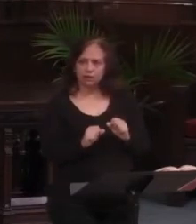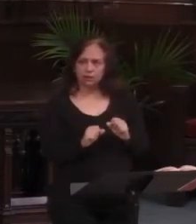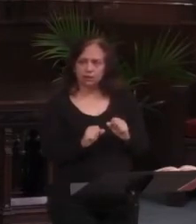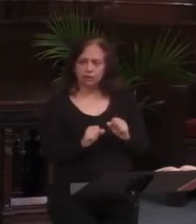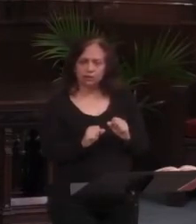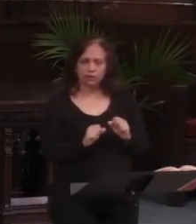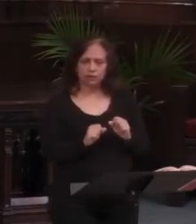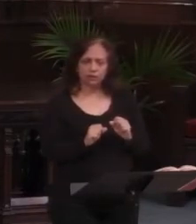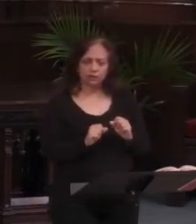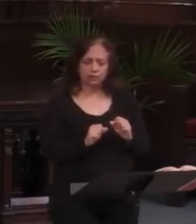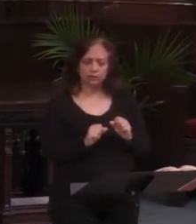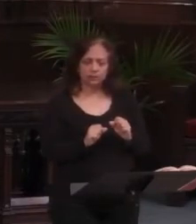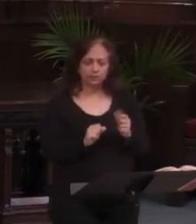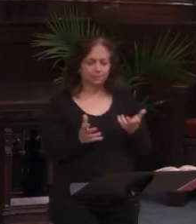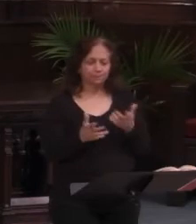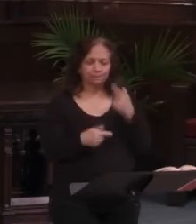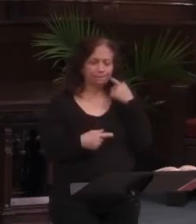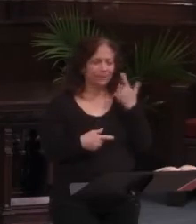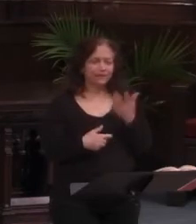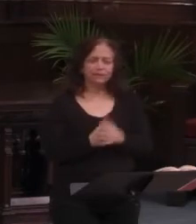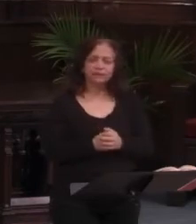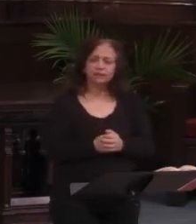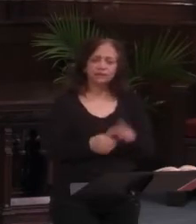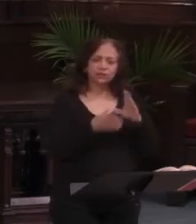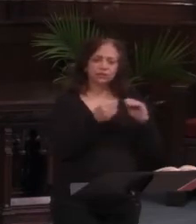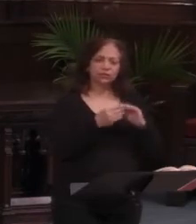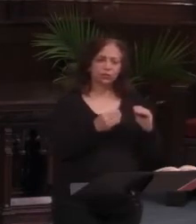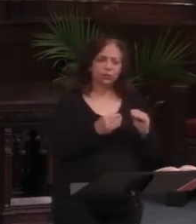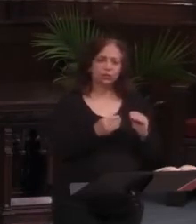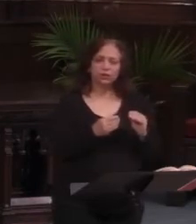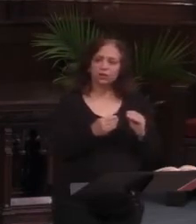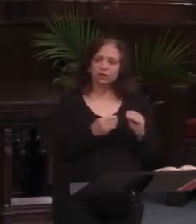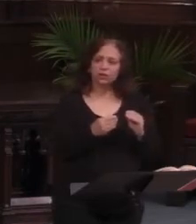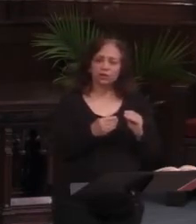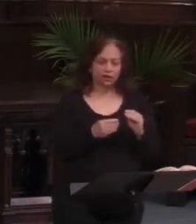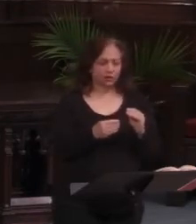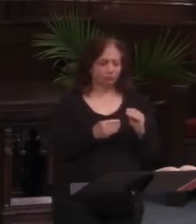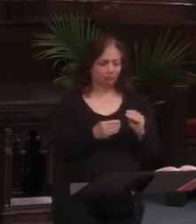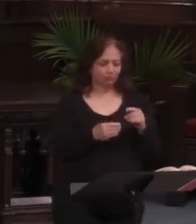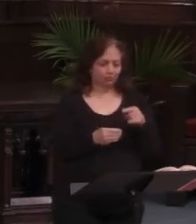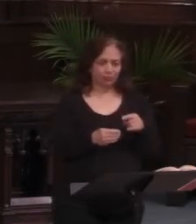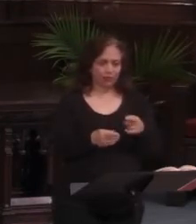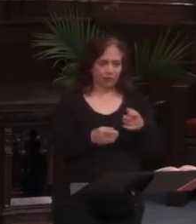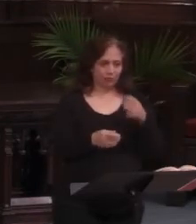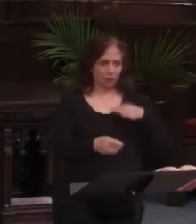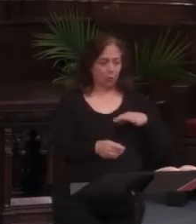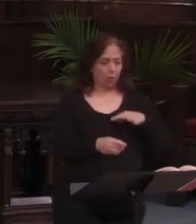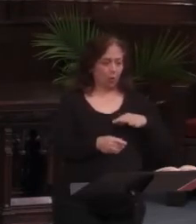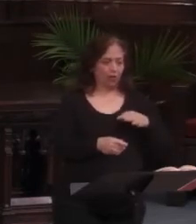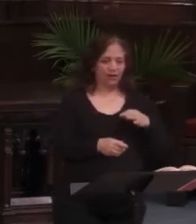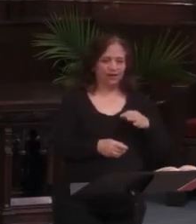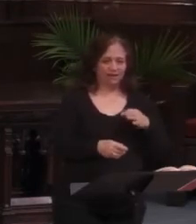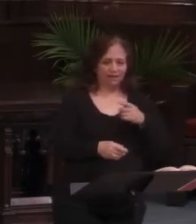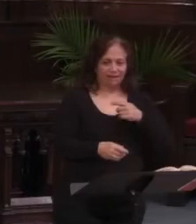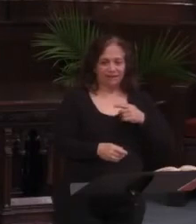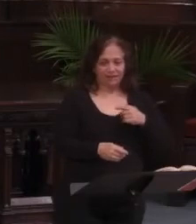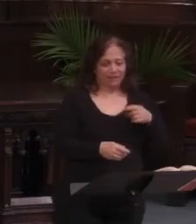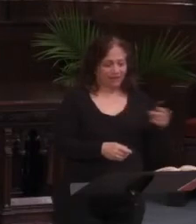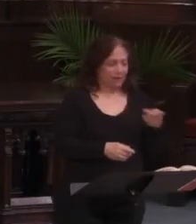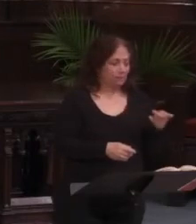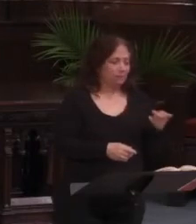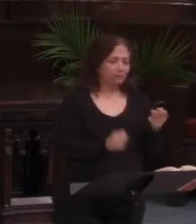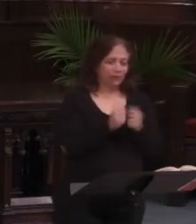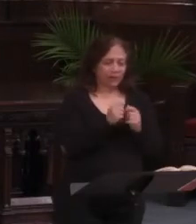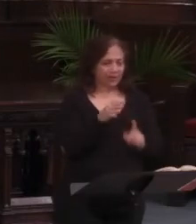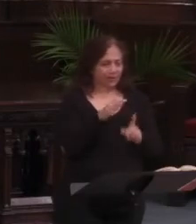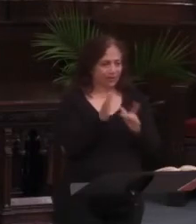answers. In fact, this story implies that when we do, we are rewarded for the wrestling and uncertainty. It is